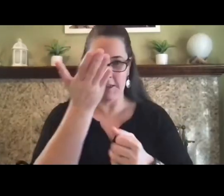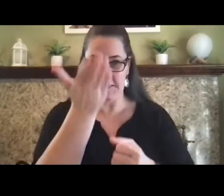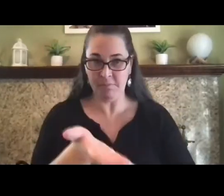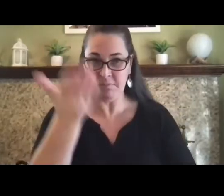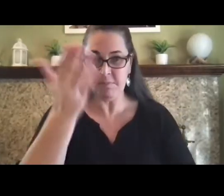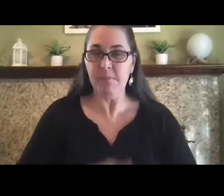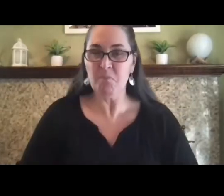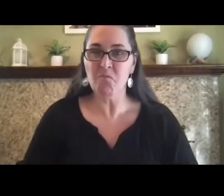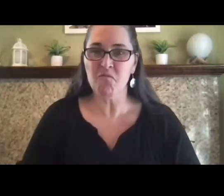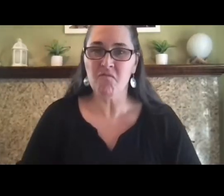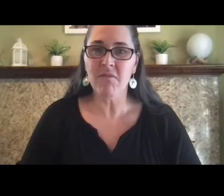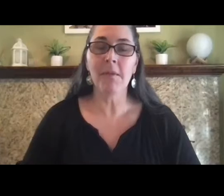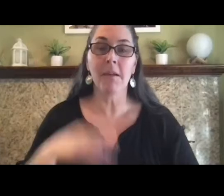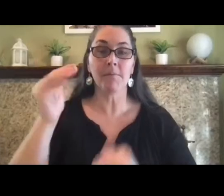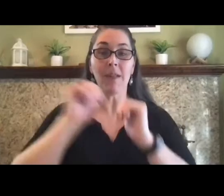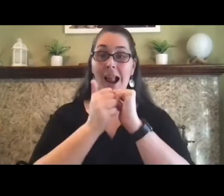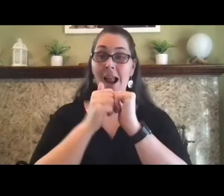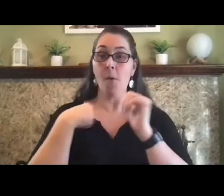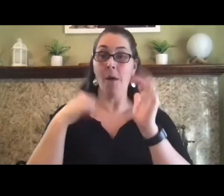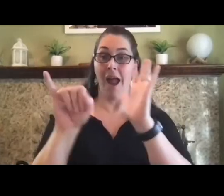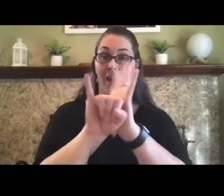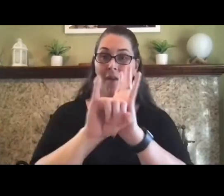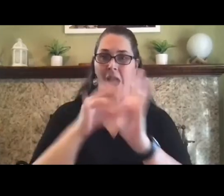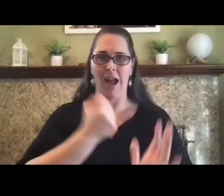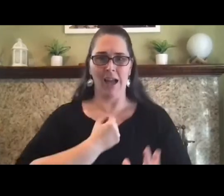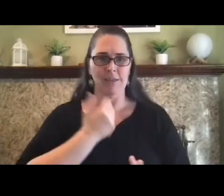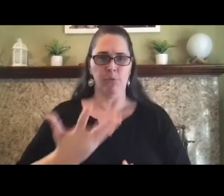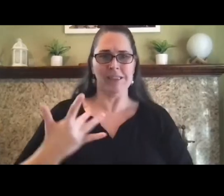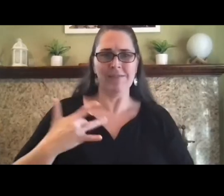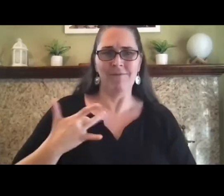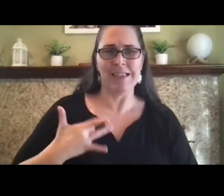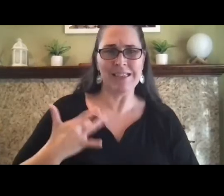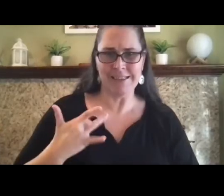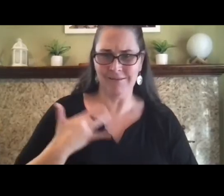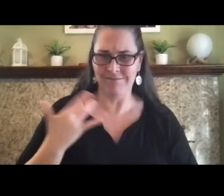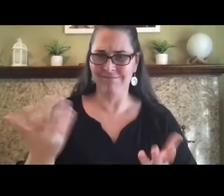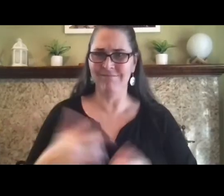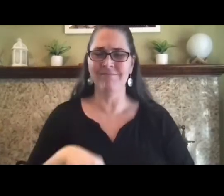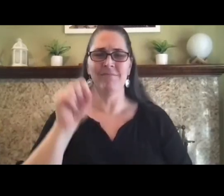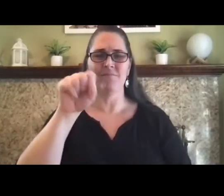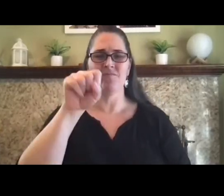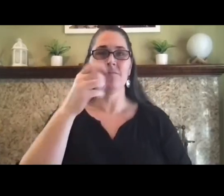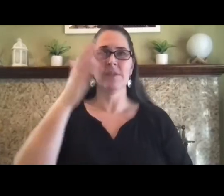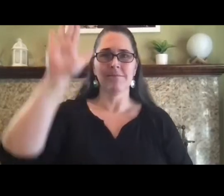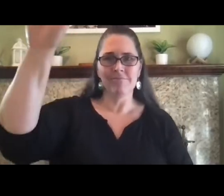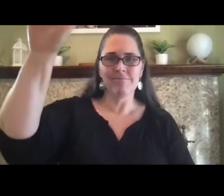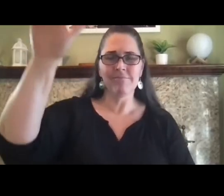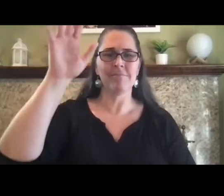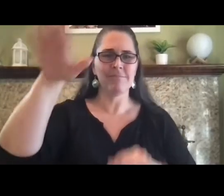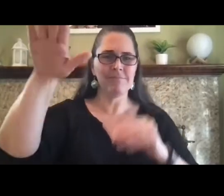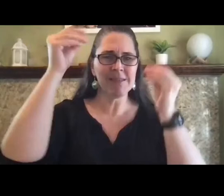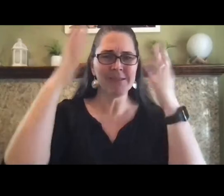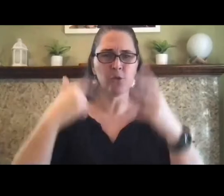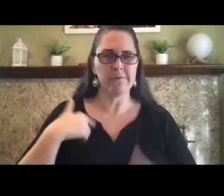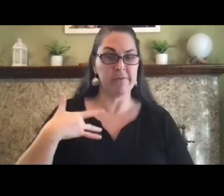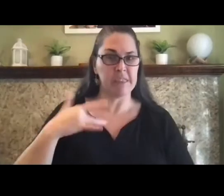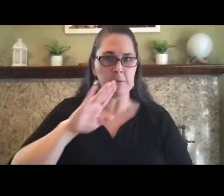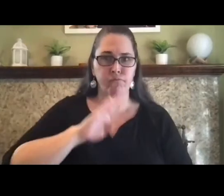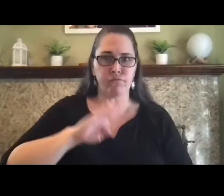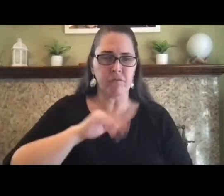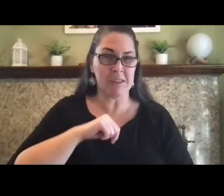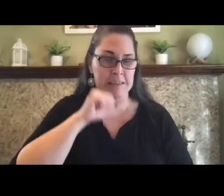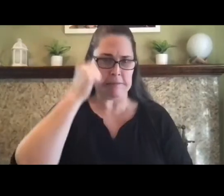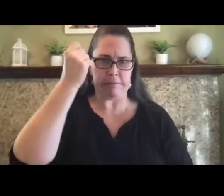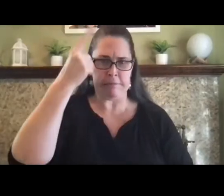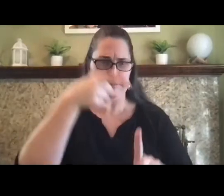better idea of what is included. How to identify and express feelings. For example, raising my hand,